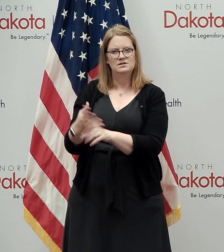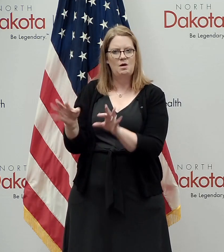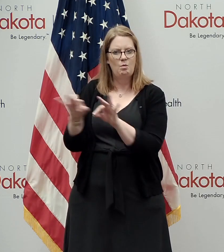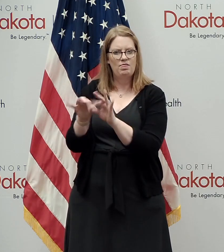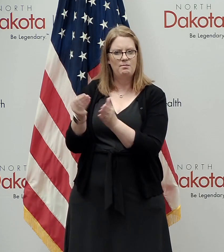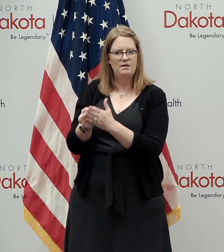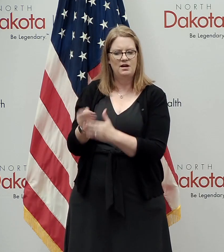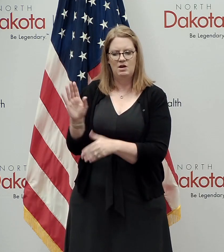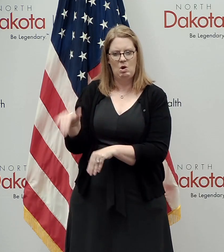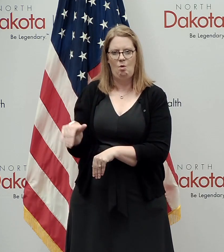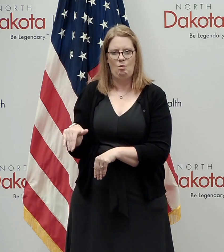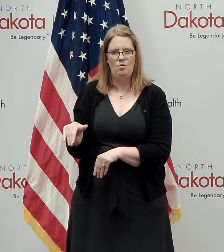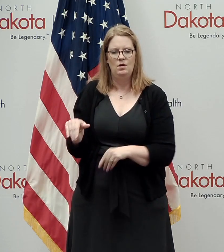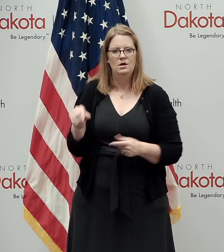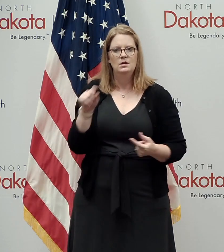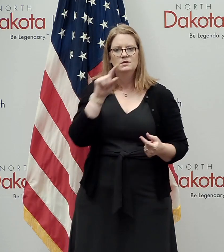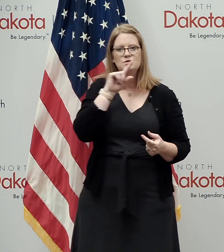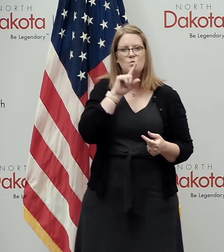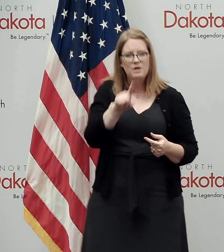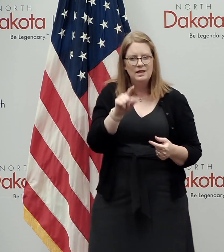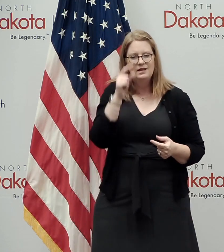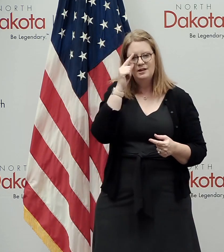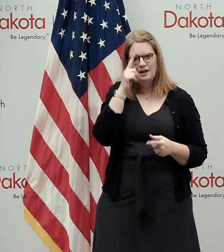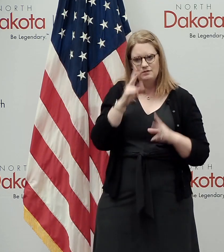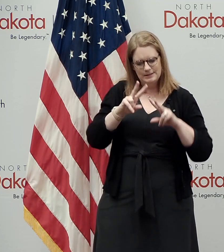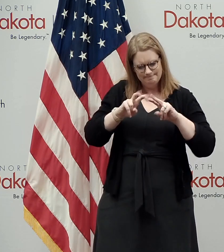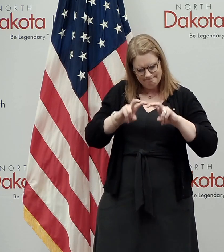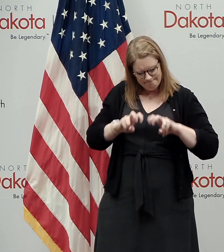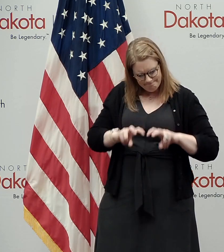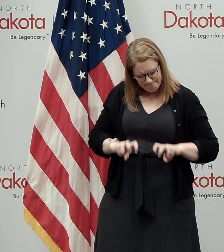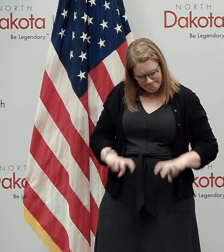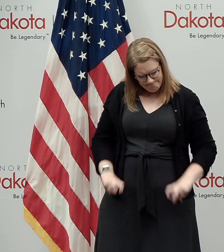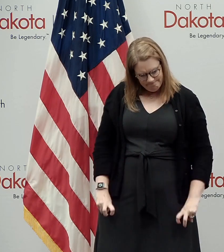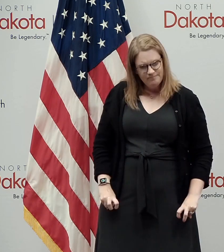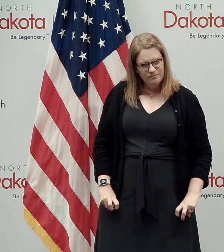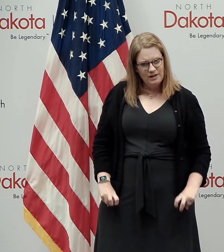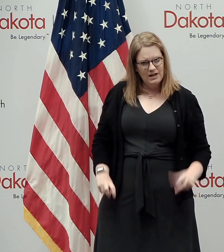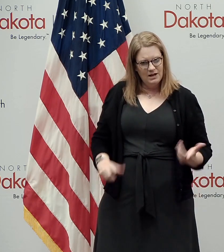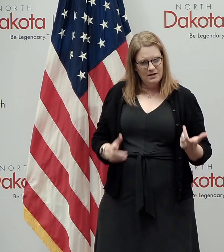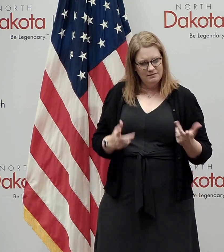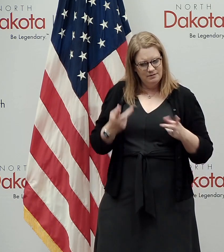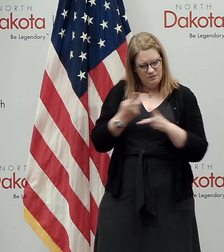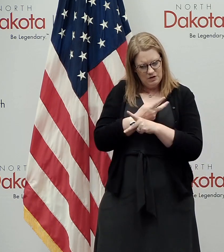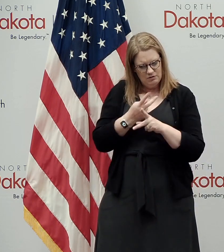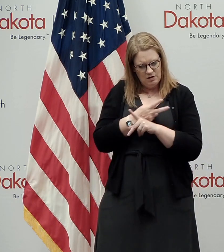to take a look at every aspect of this business process and engineer it down